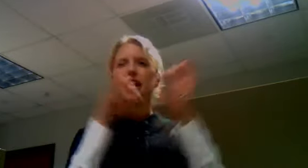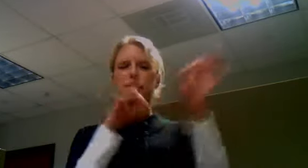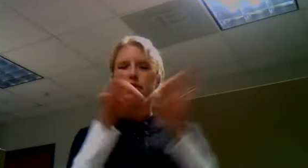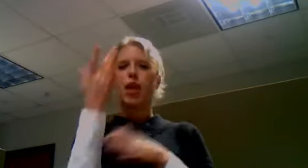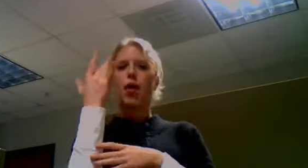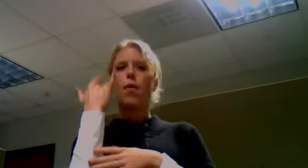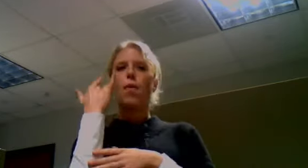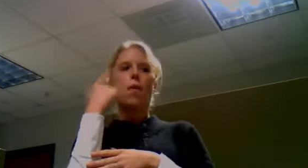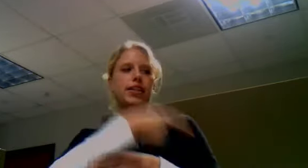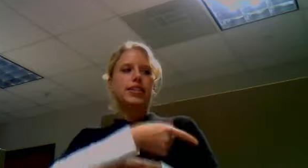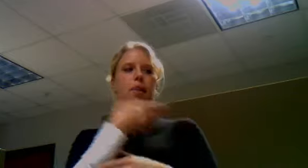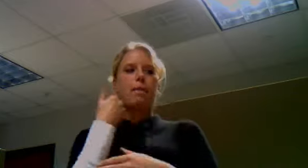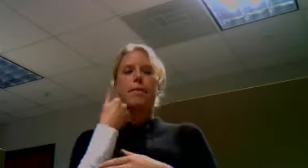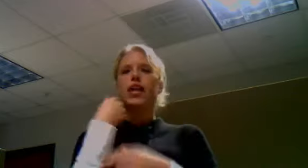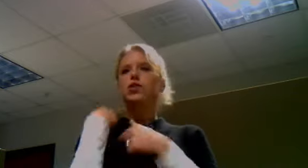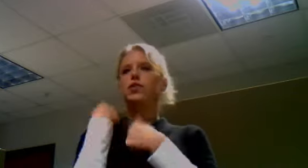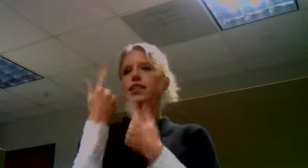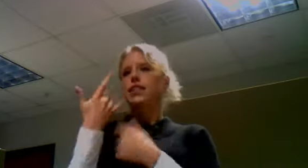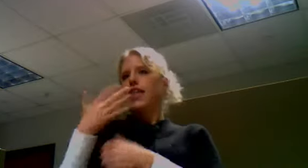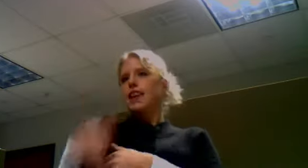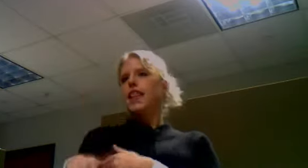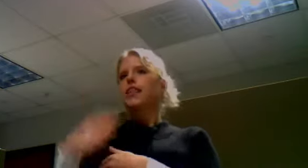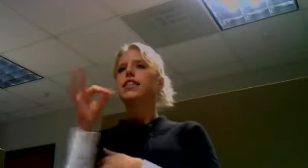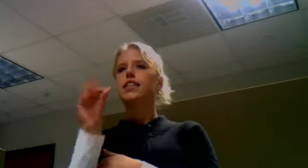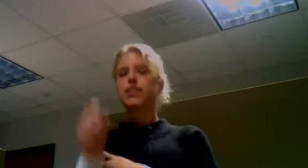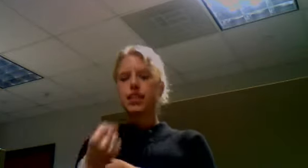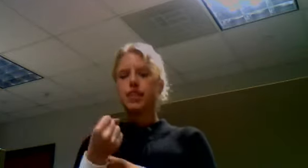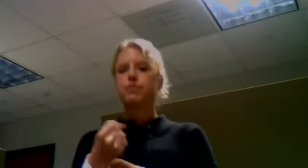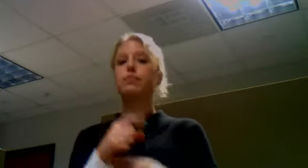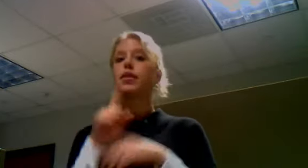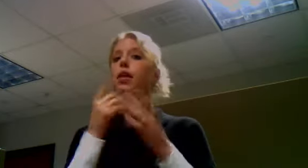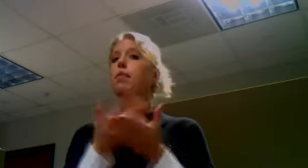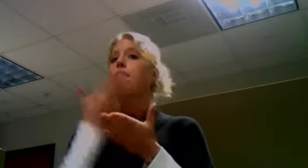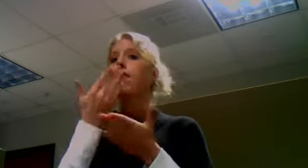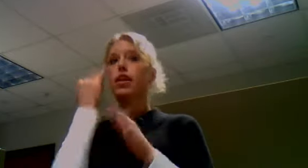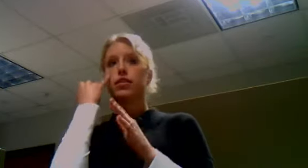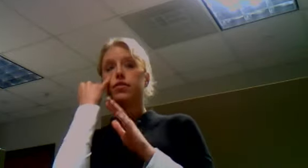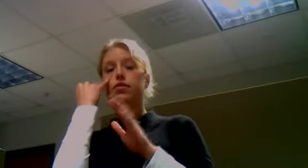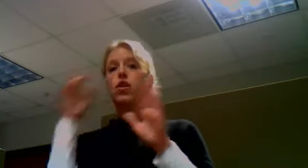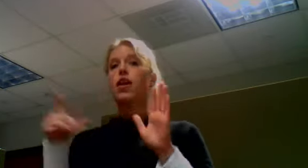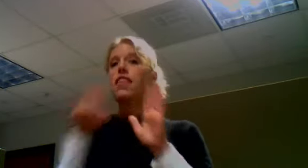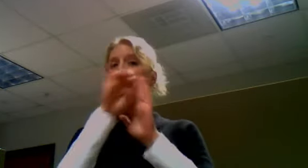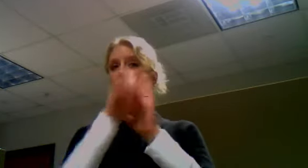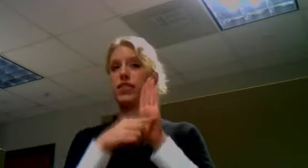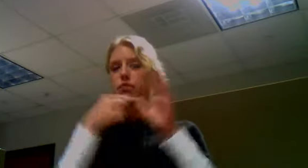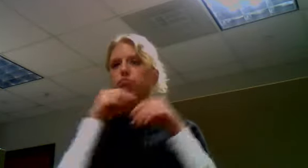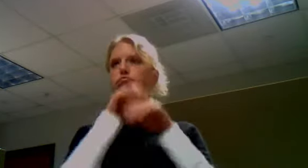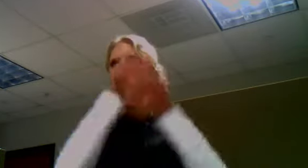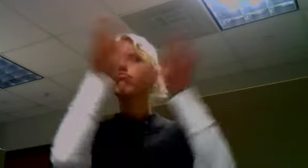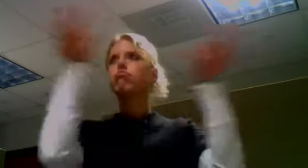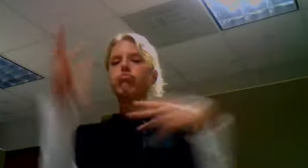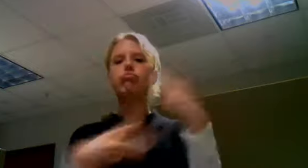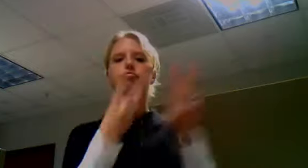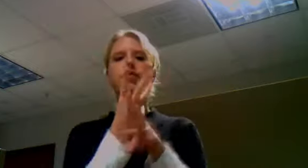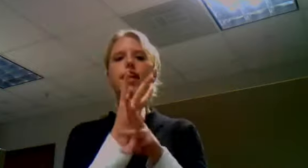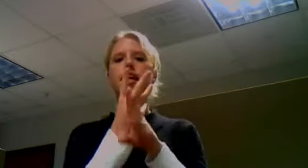1990s as compared with India. In fact, if you look at the evidence worldwide, the evidence is more supportive